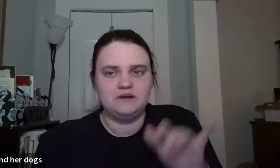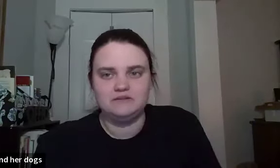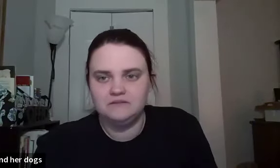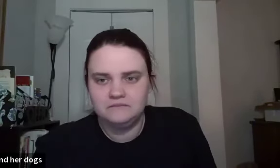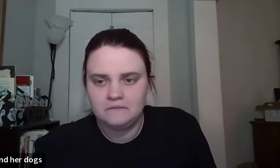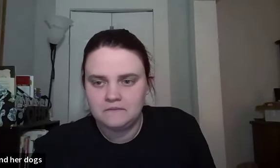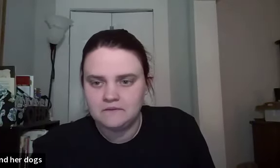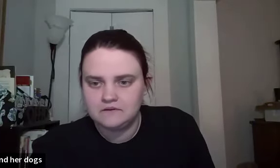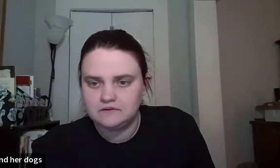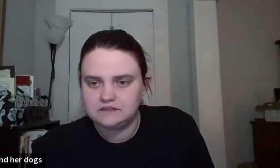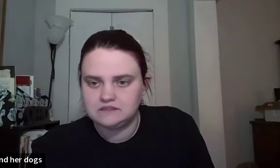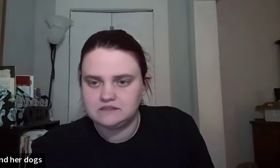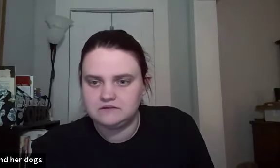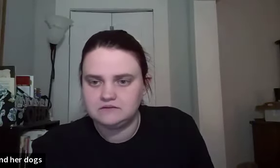spelled. Let's see.